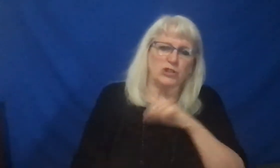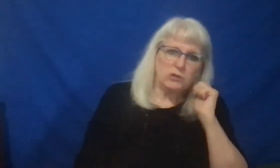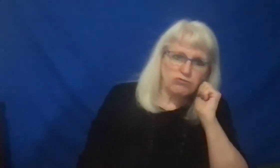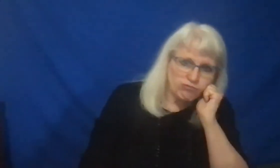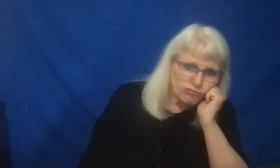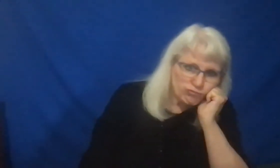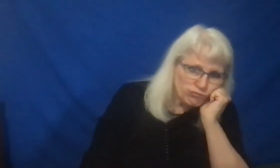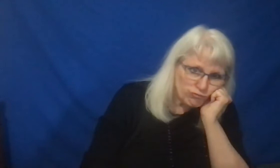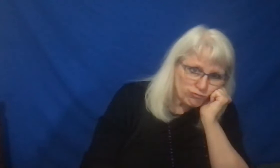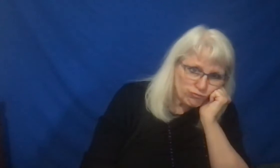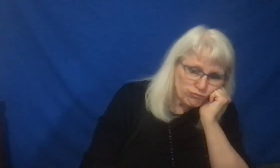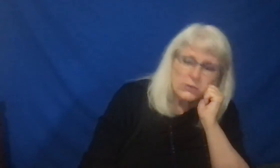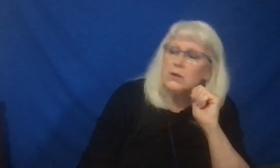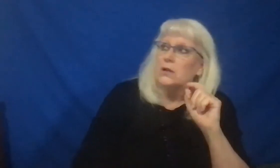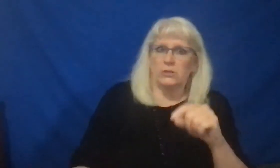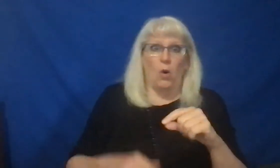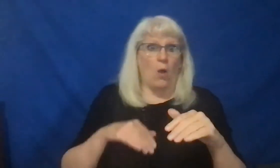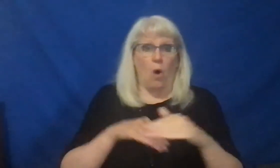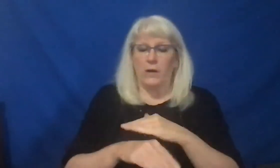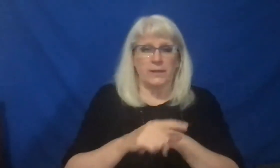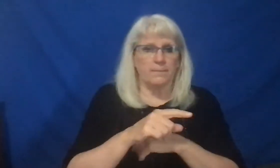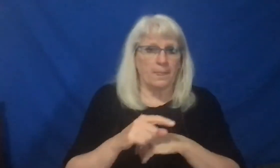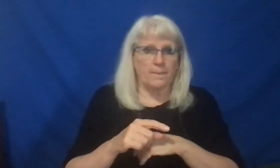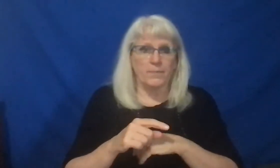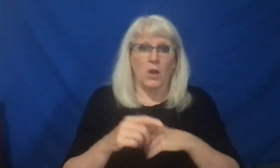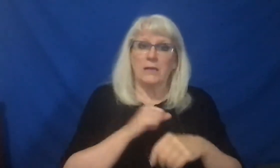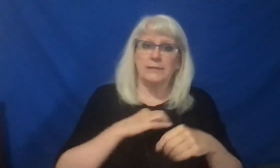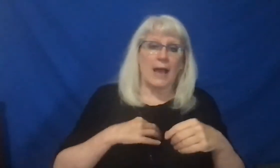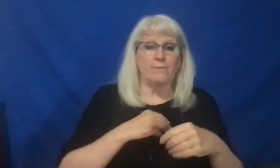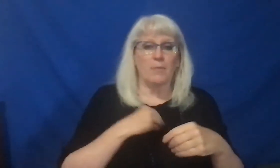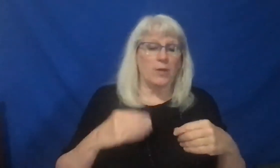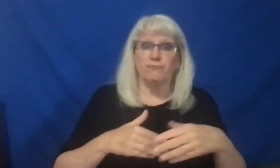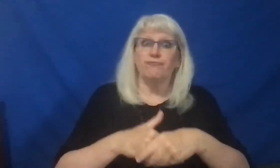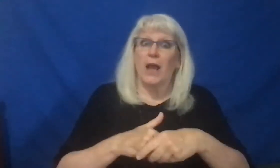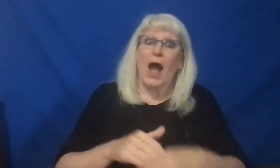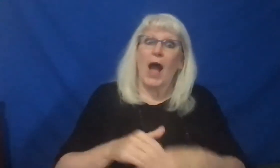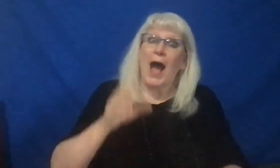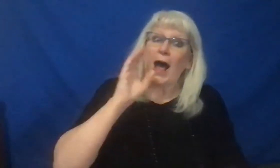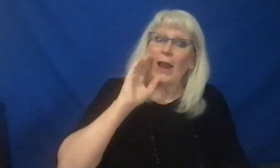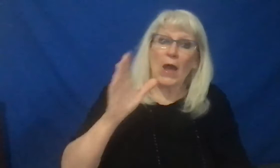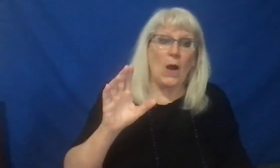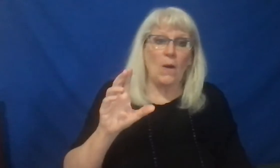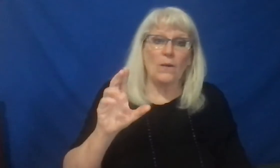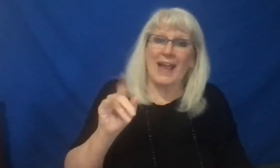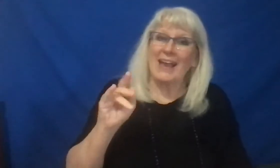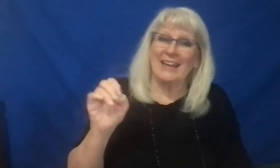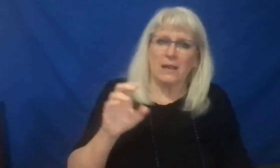I walked in, and I was greeted by a staff member, and she instantly knew who I was. And I was like, how do you know who I am? Kind of like in home